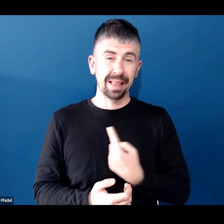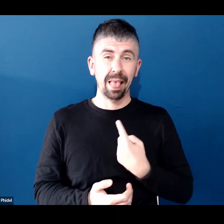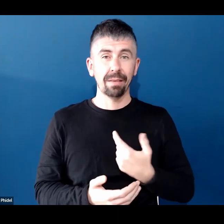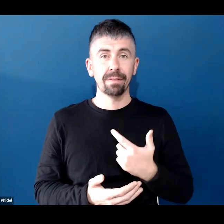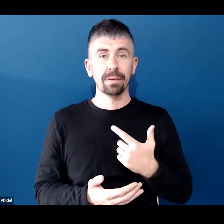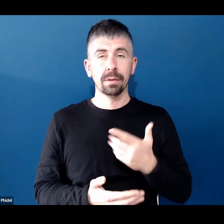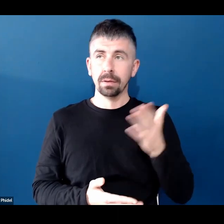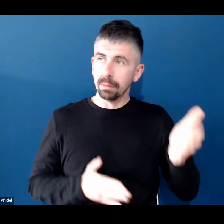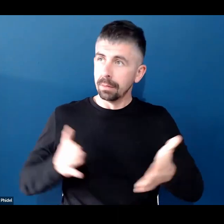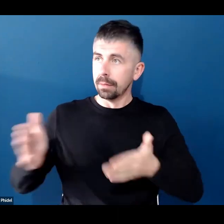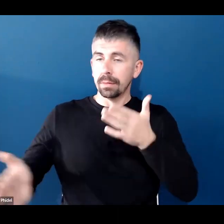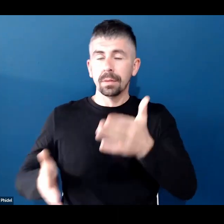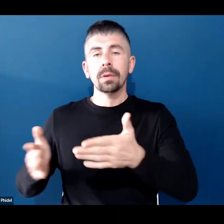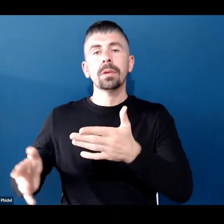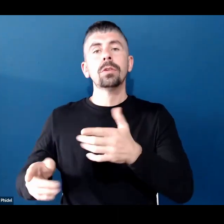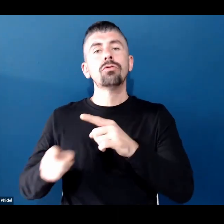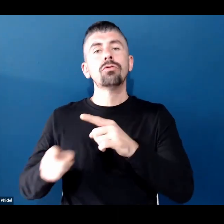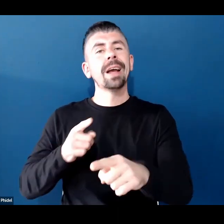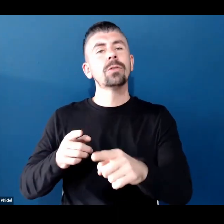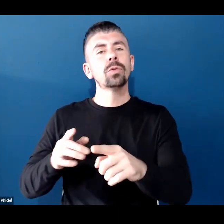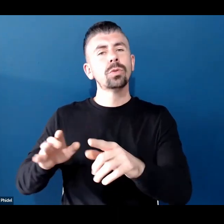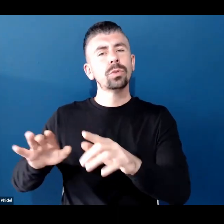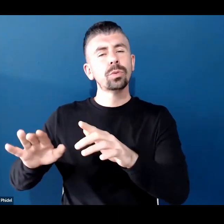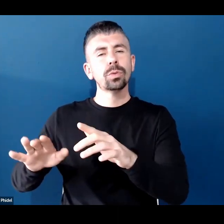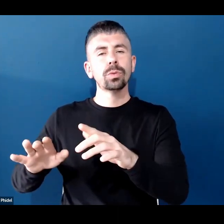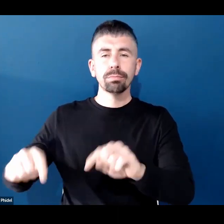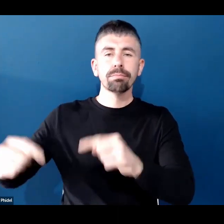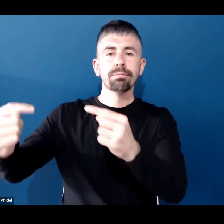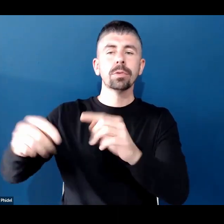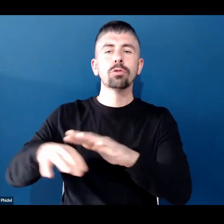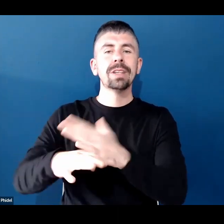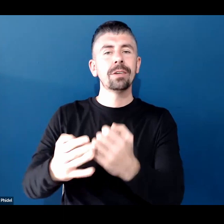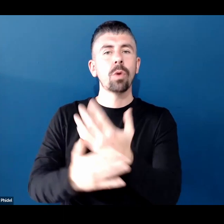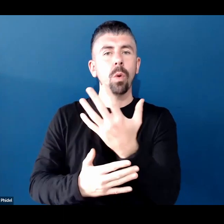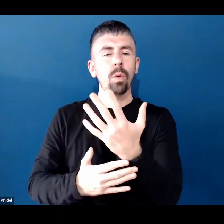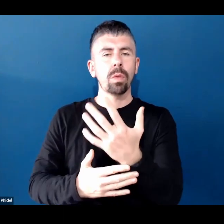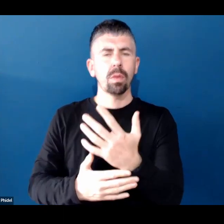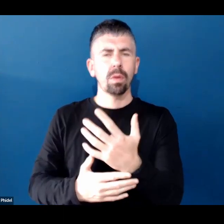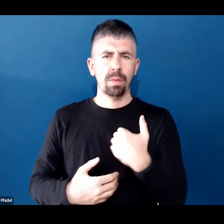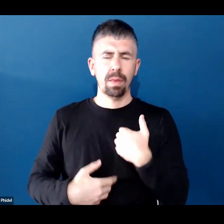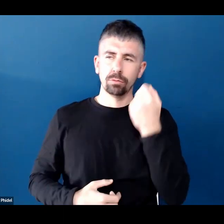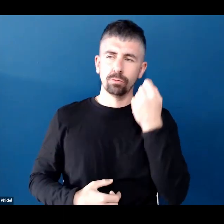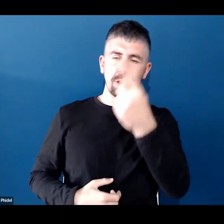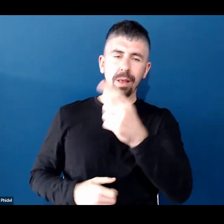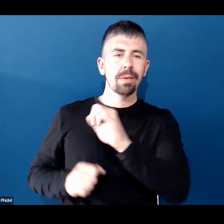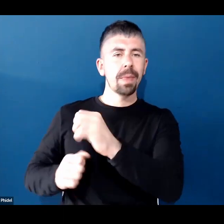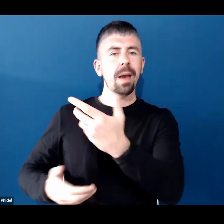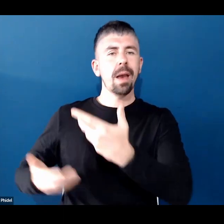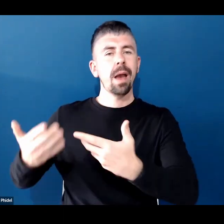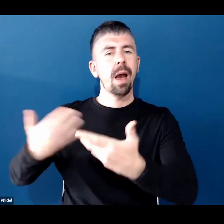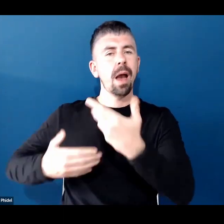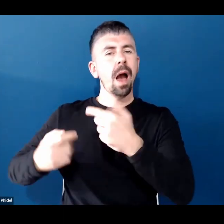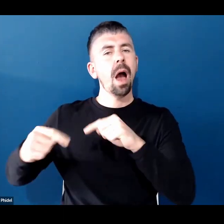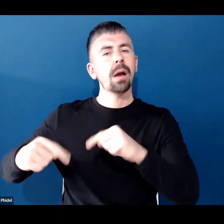debunking green growth. And I was actually amazed how poor these arguments are. I mean, imagine me